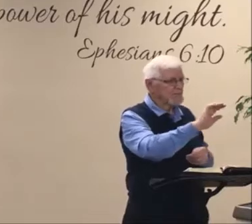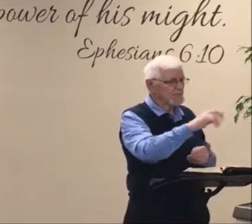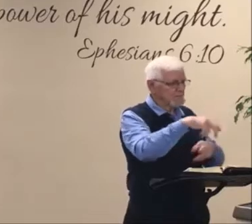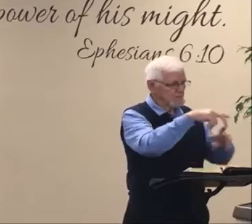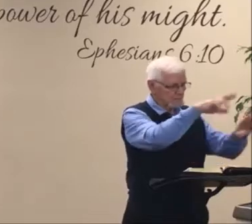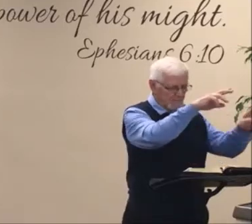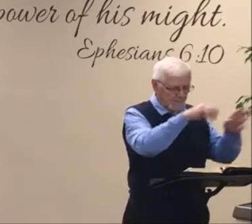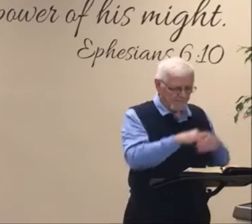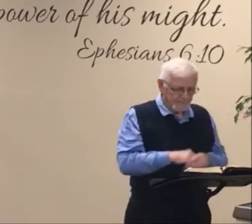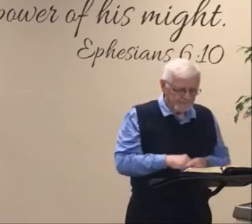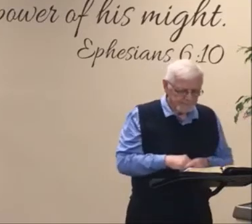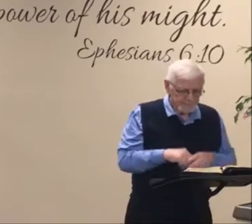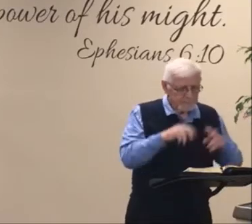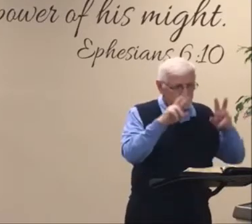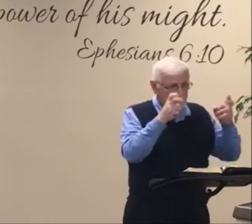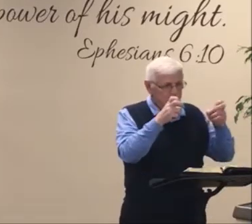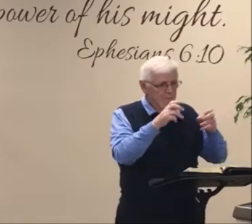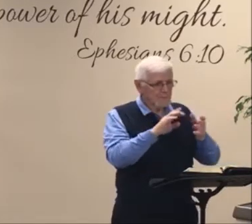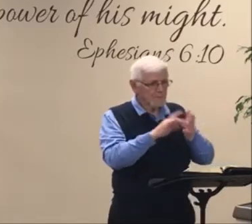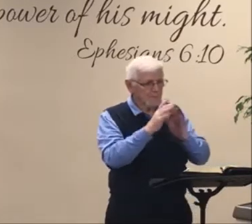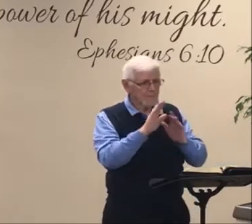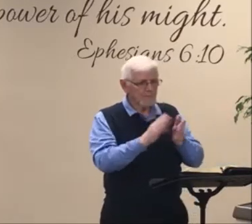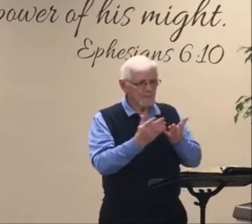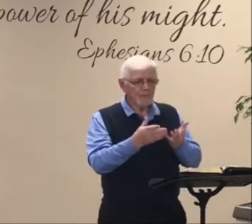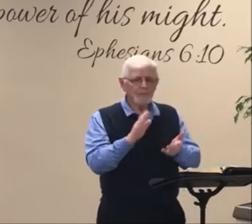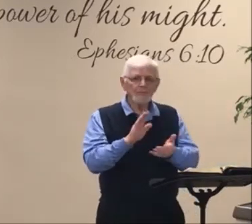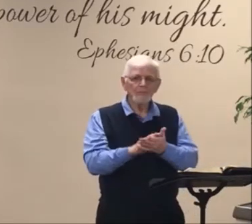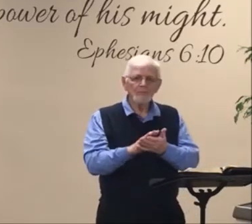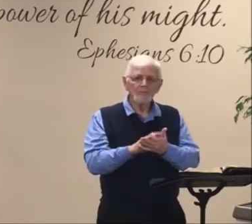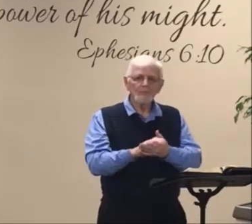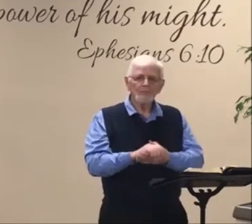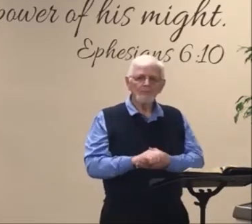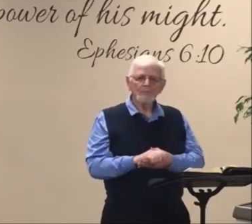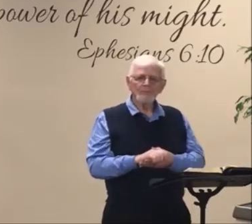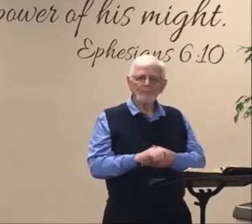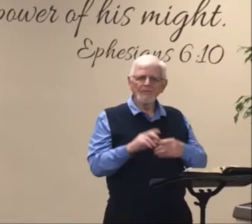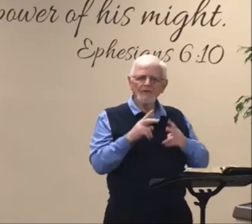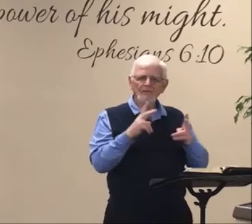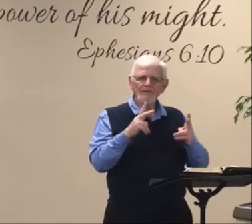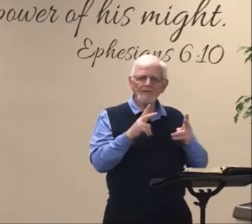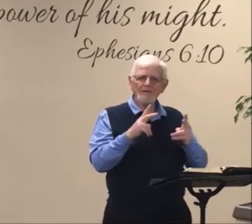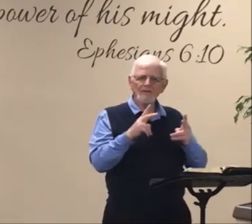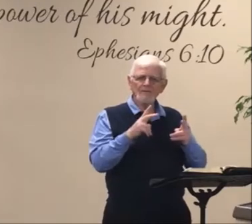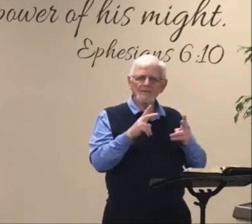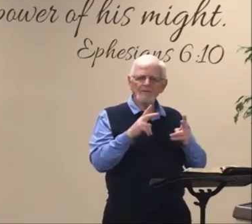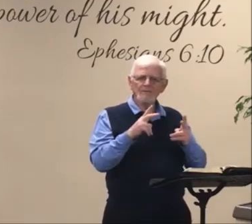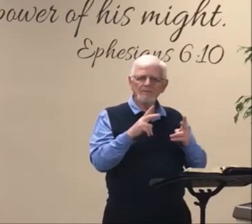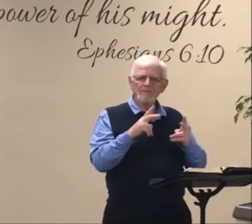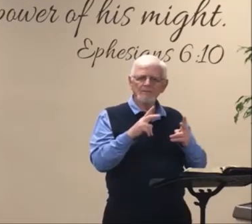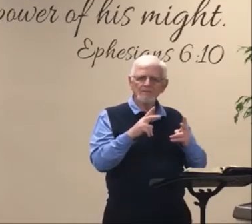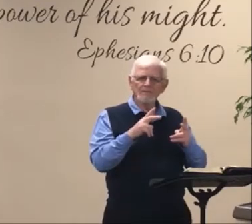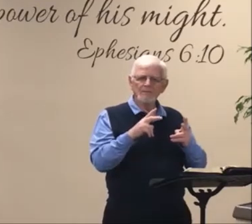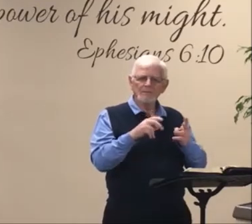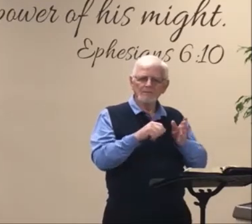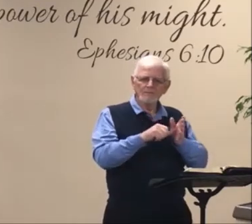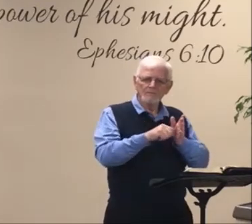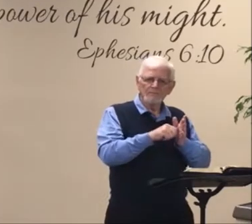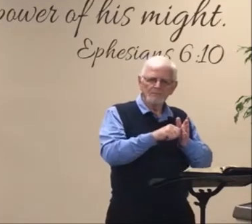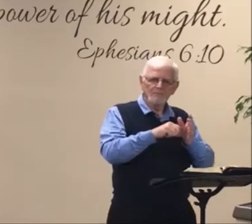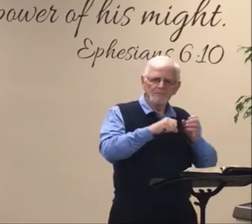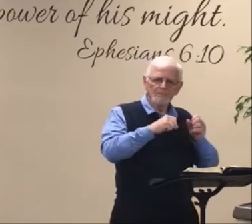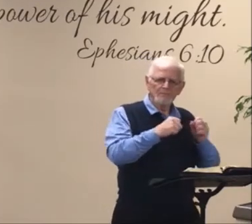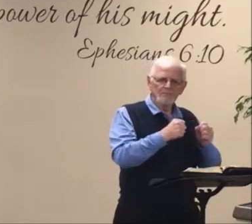Bible school, our preacher said, he said, those are some very ominous words, when Jacob went on his journey. And